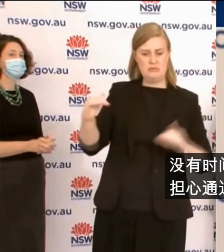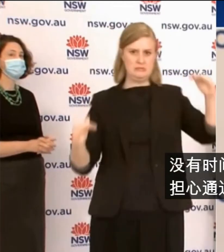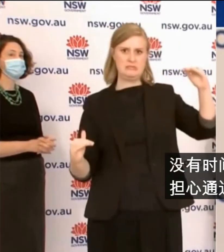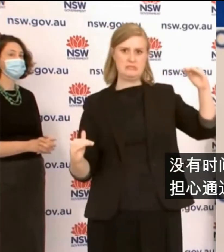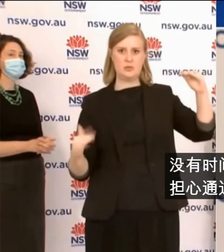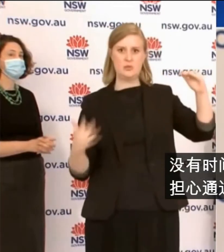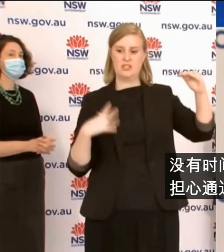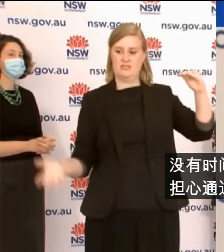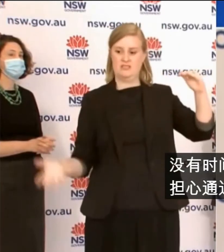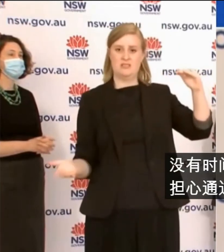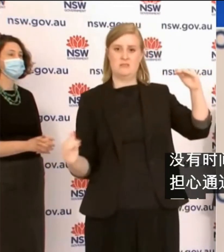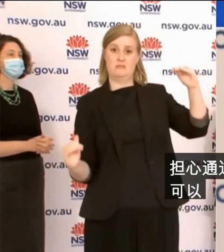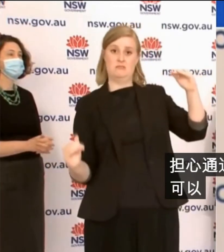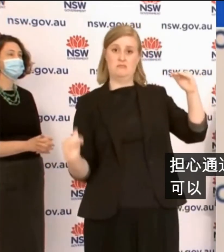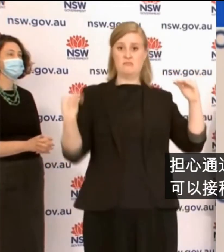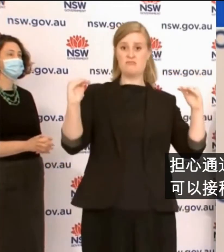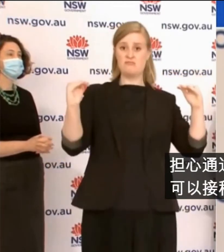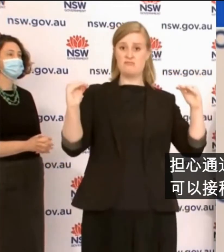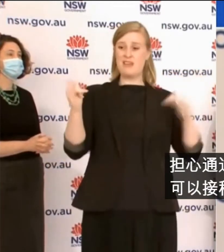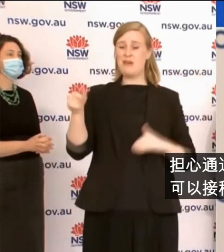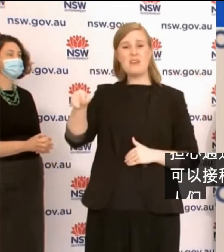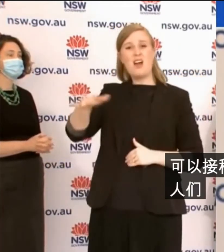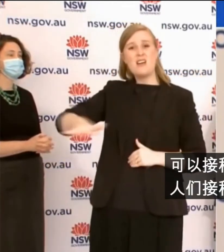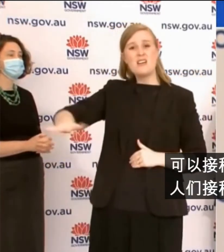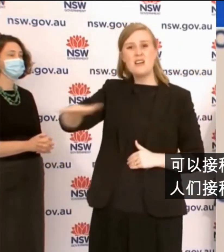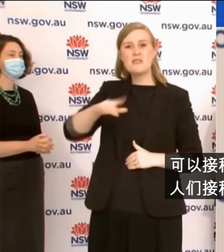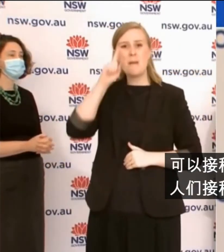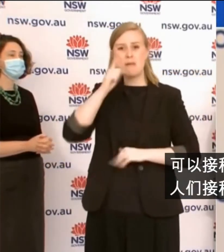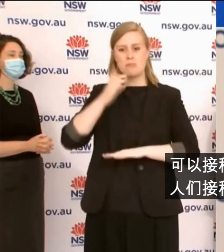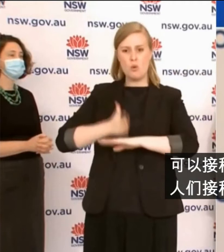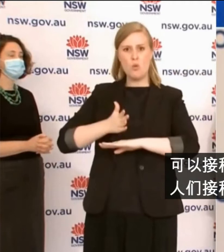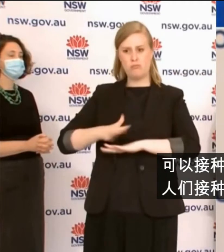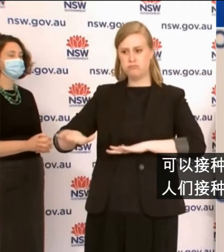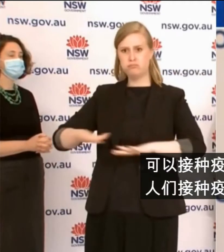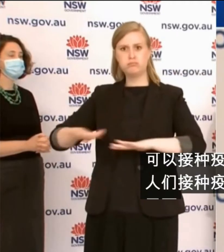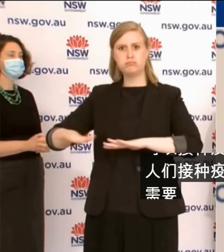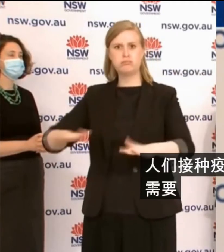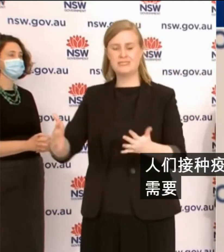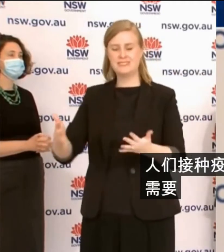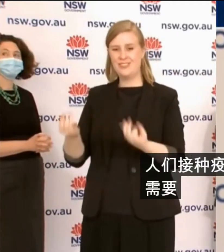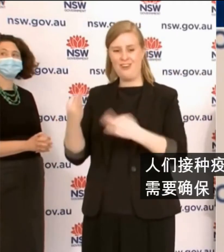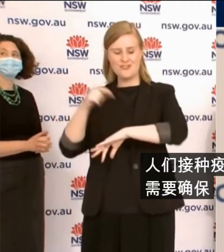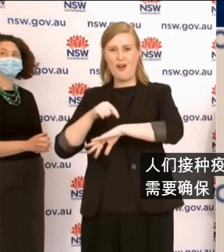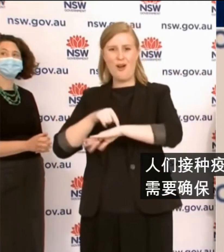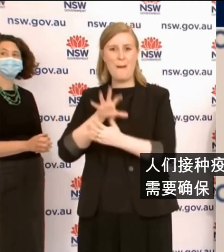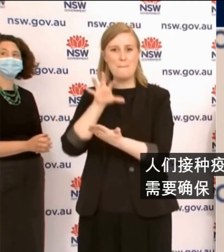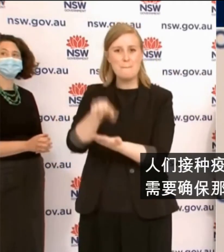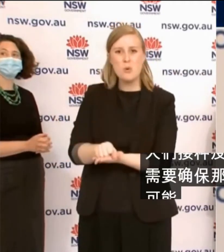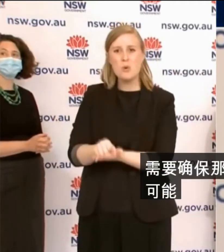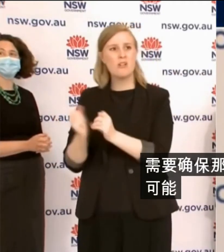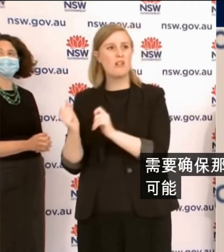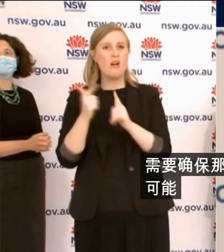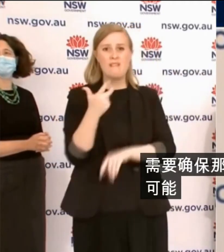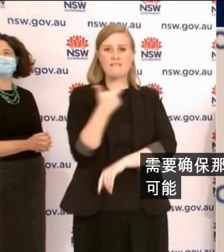through their GP, can get a vaccine, that there's no barriers for people getting a vaccine. We need to make sure that people